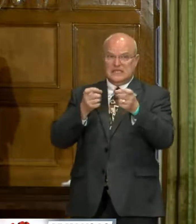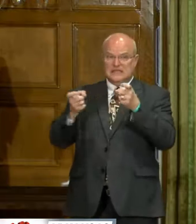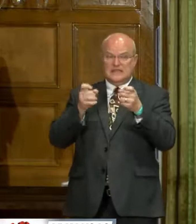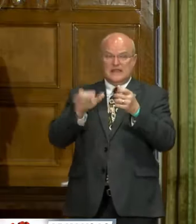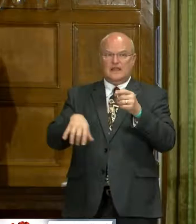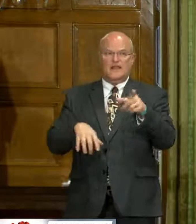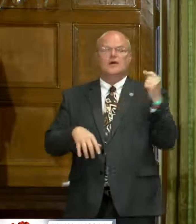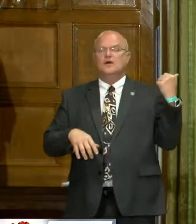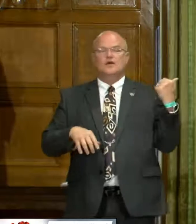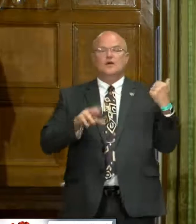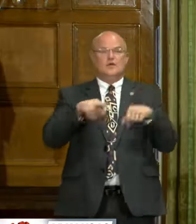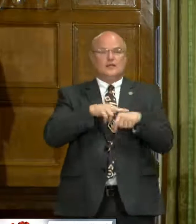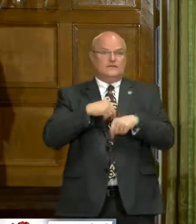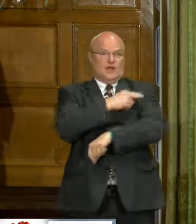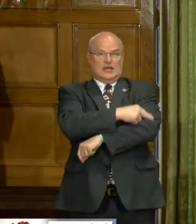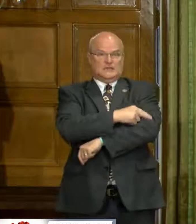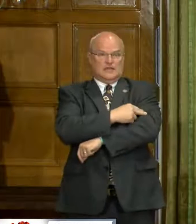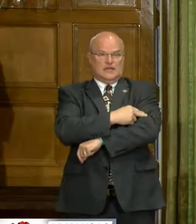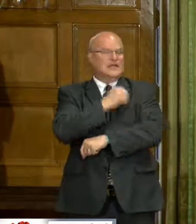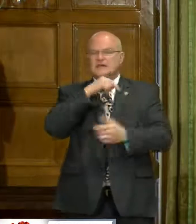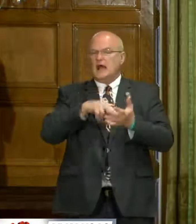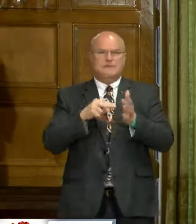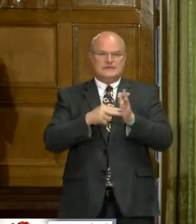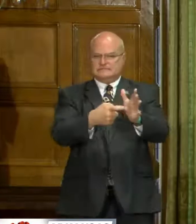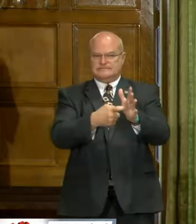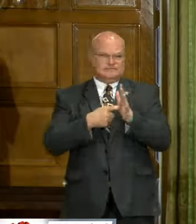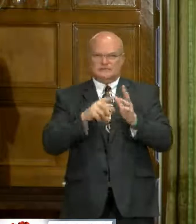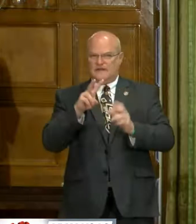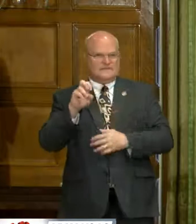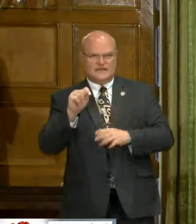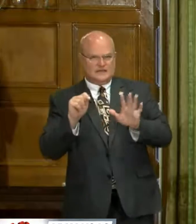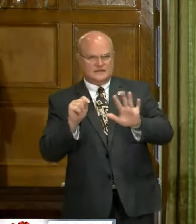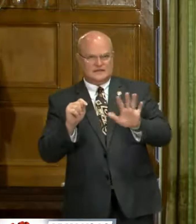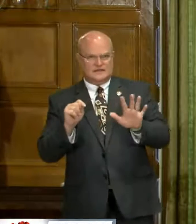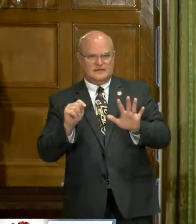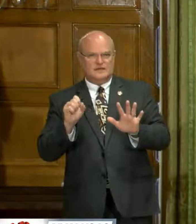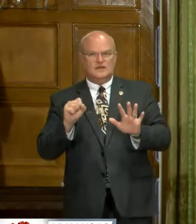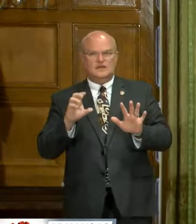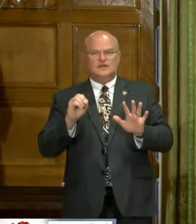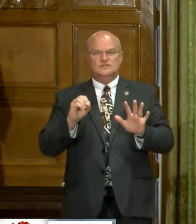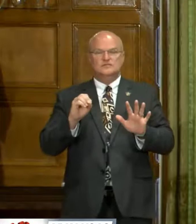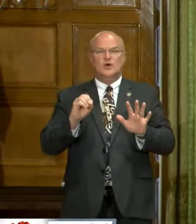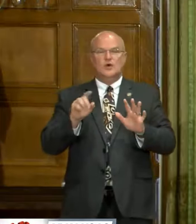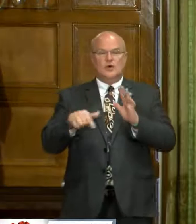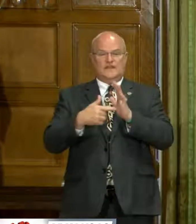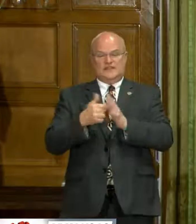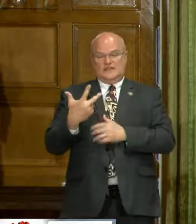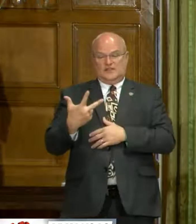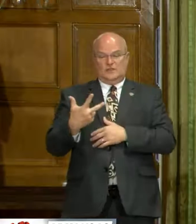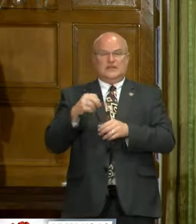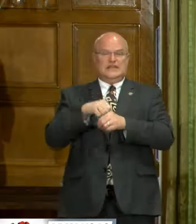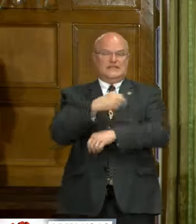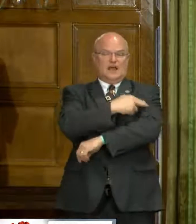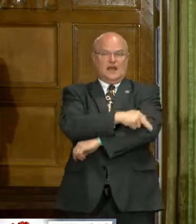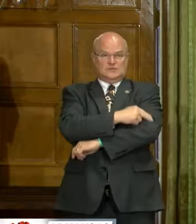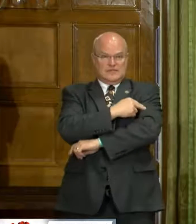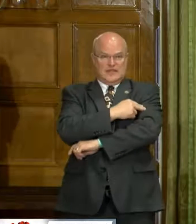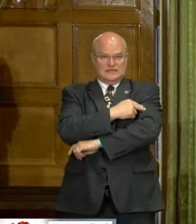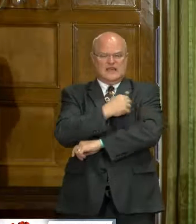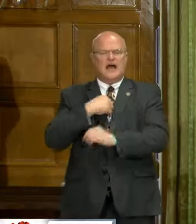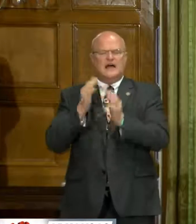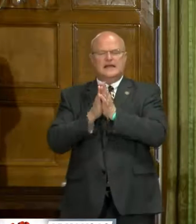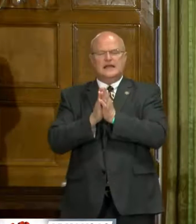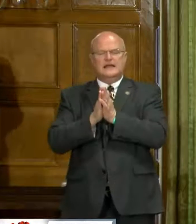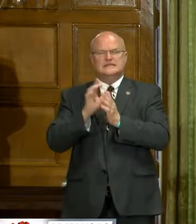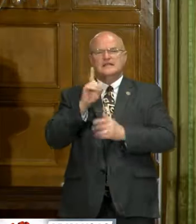still kept? Well, of course, if you're hospitalized, that does not mean that you're on a ventilator. And so, but these 3 would have been hospitalized,